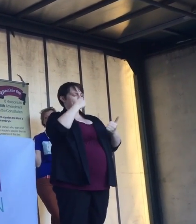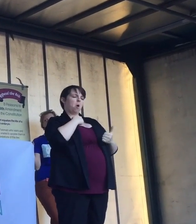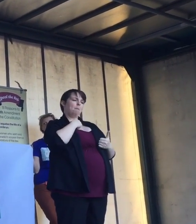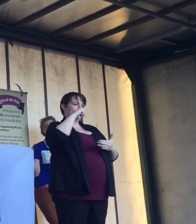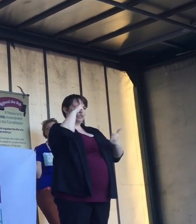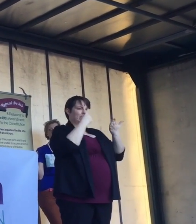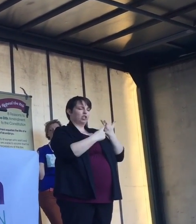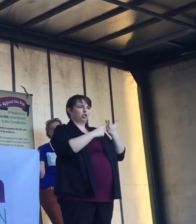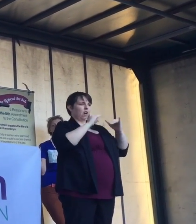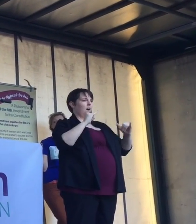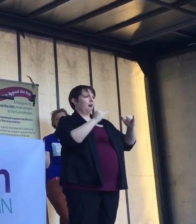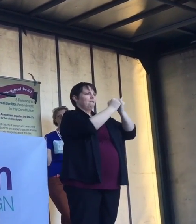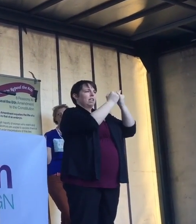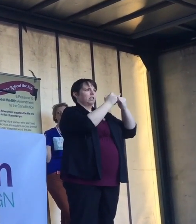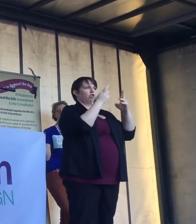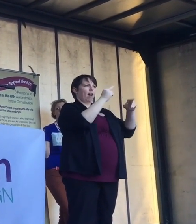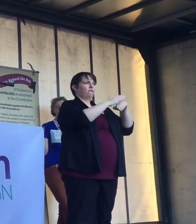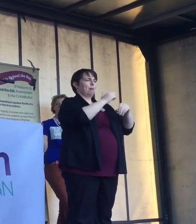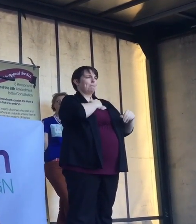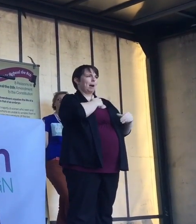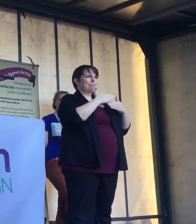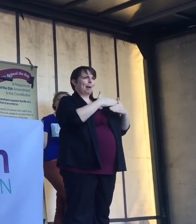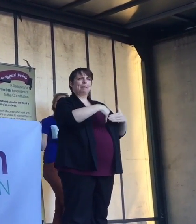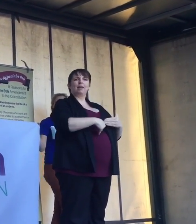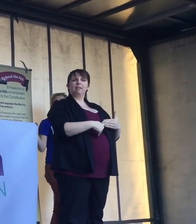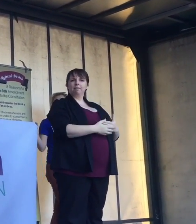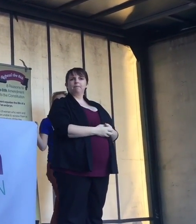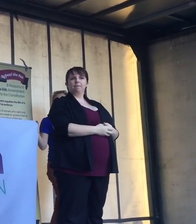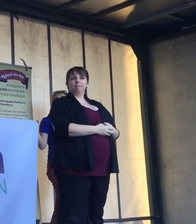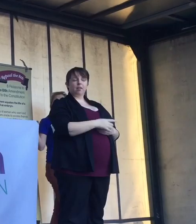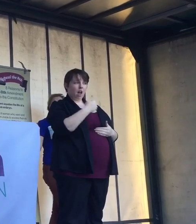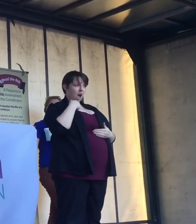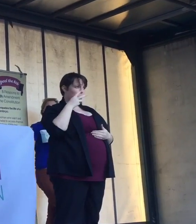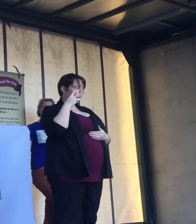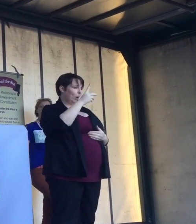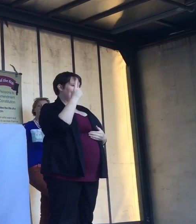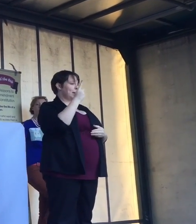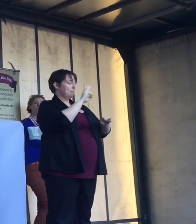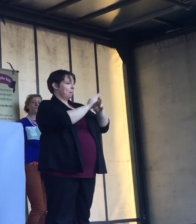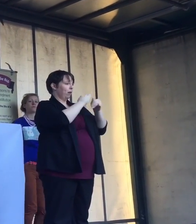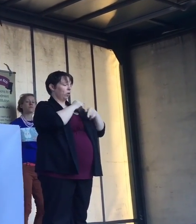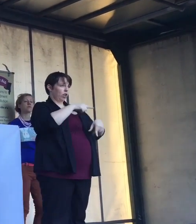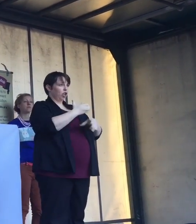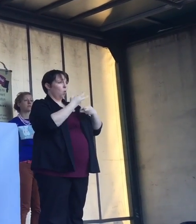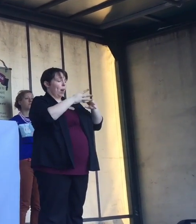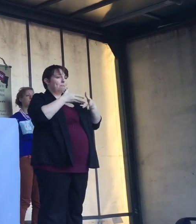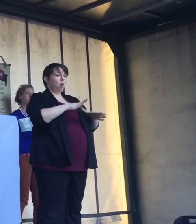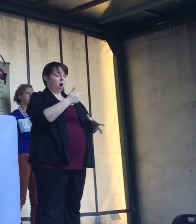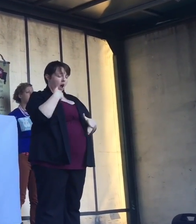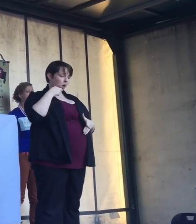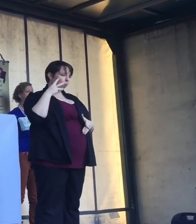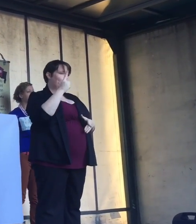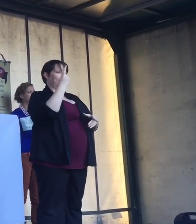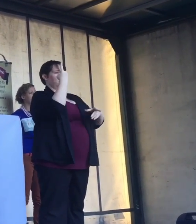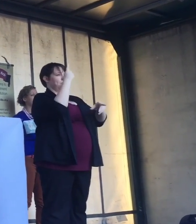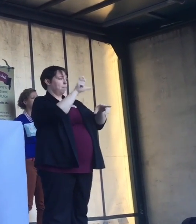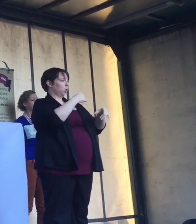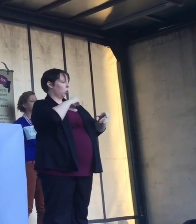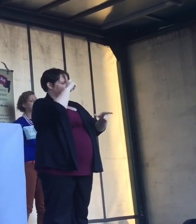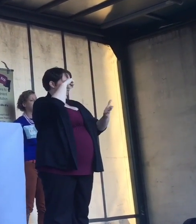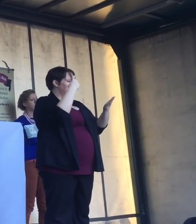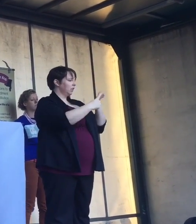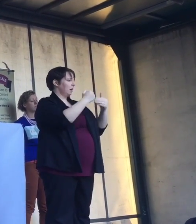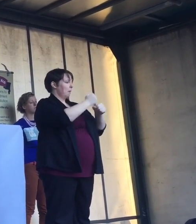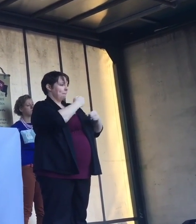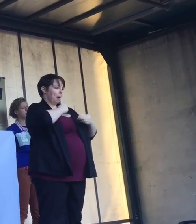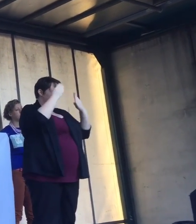into conflict with the rights of my fetus. I am going to be the parent to this child when it's born. I am going to be the one making the say for